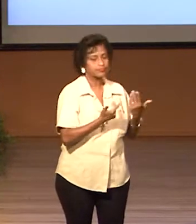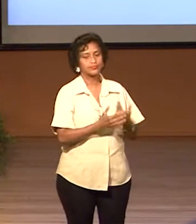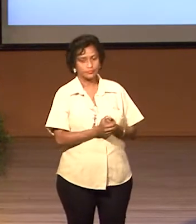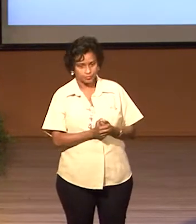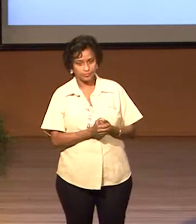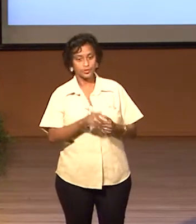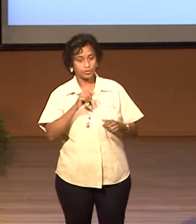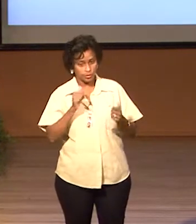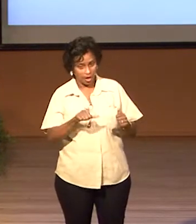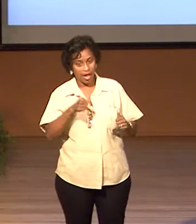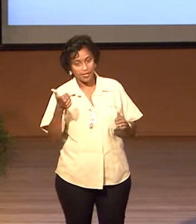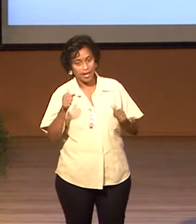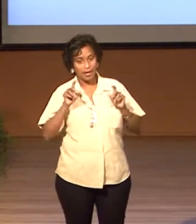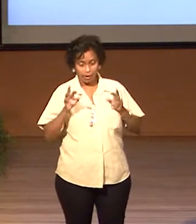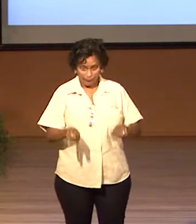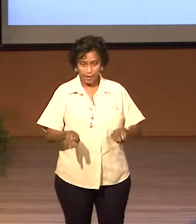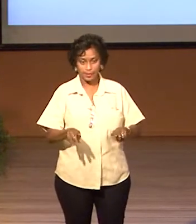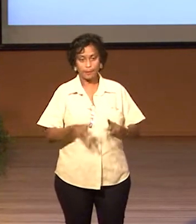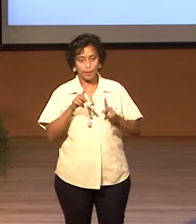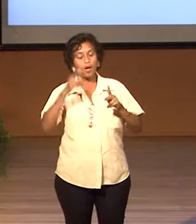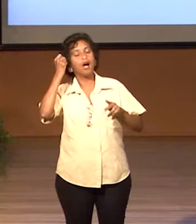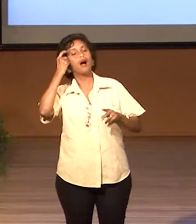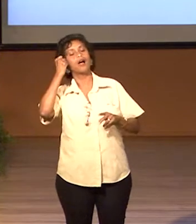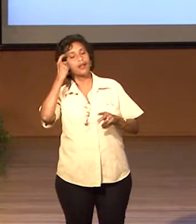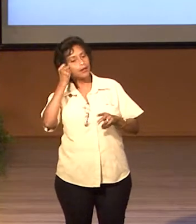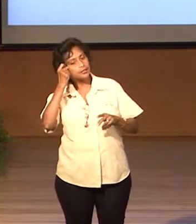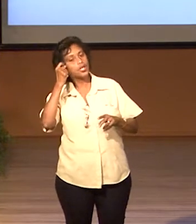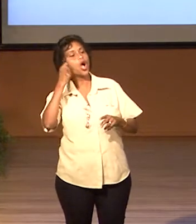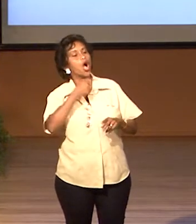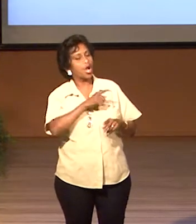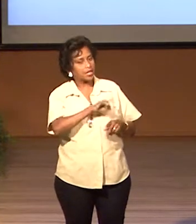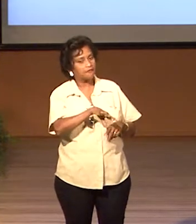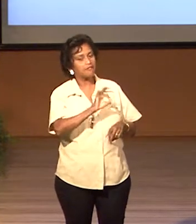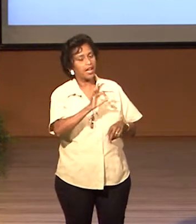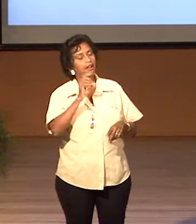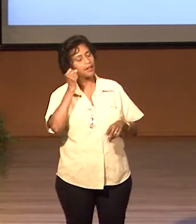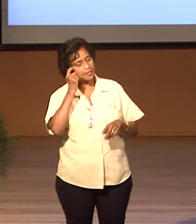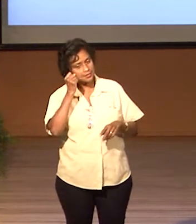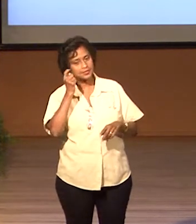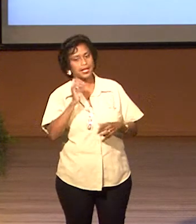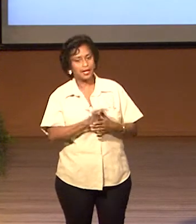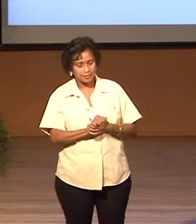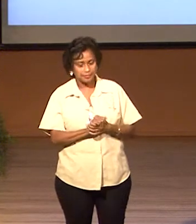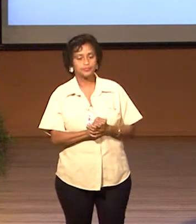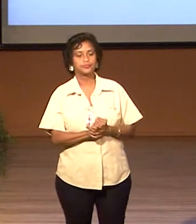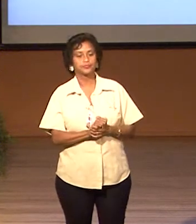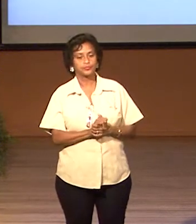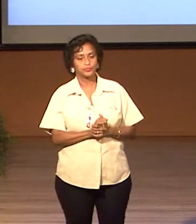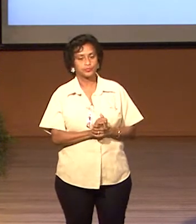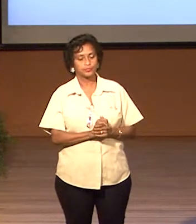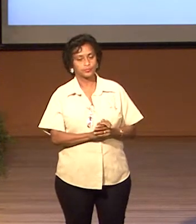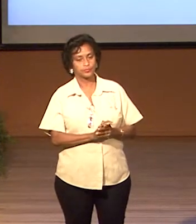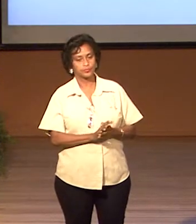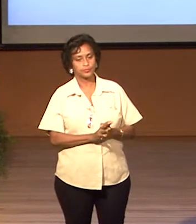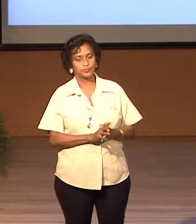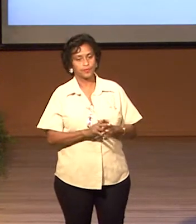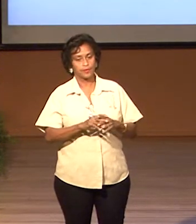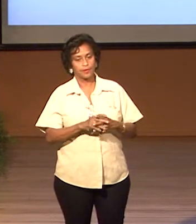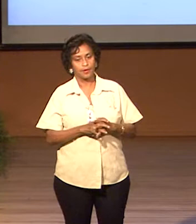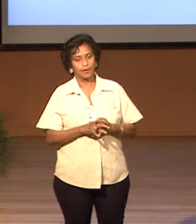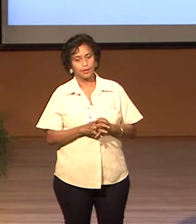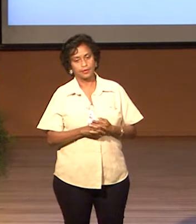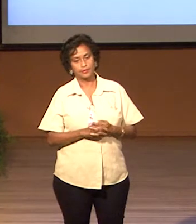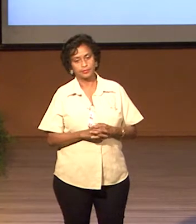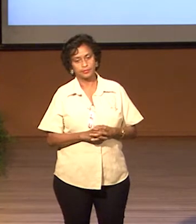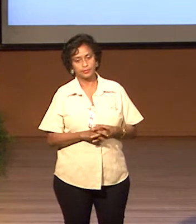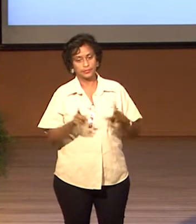mental space shared when it's voluntary and you're in control of how it's being shared. Then there's the area